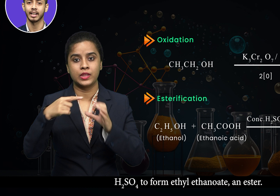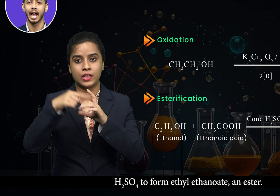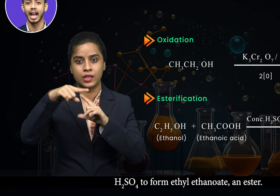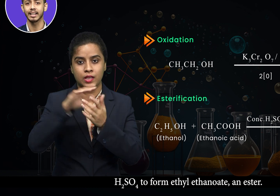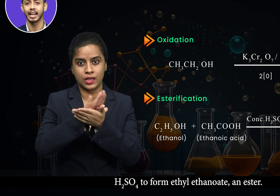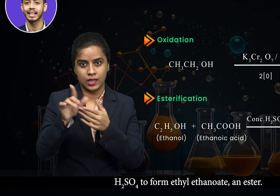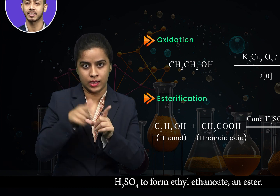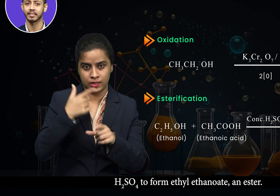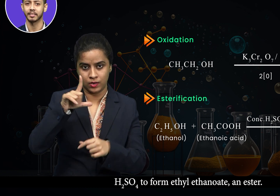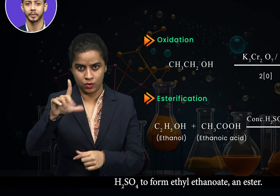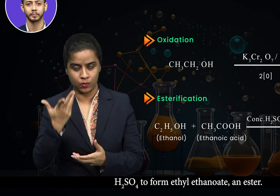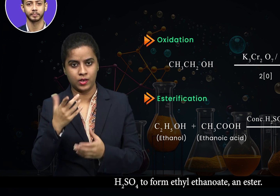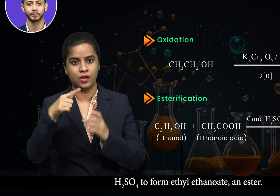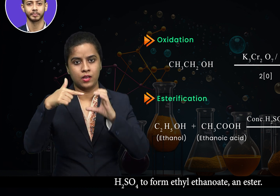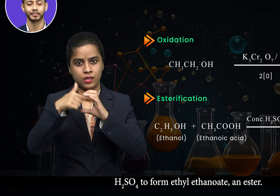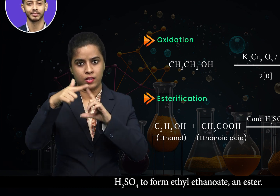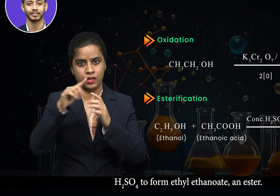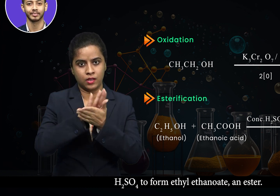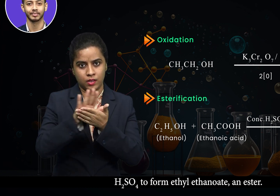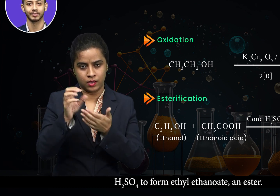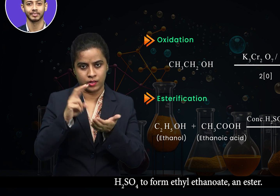ethanoate and ester.